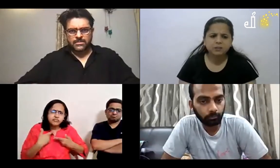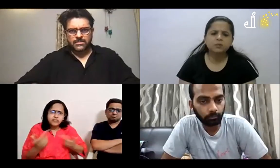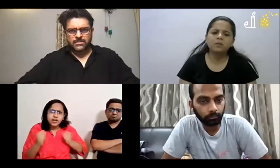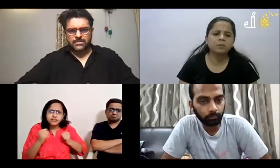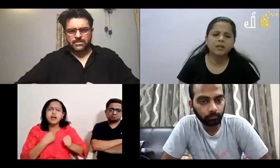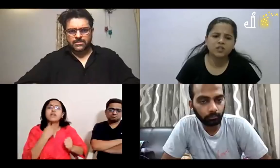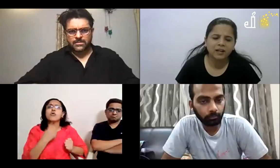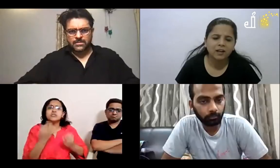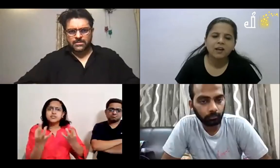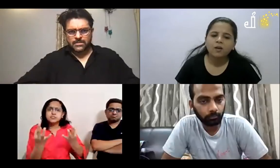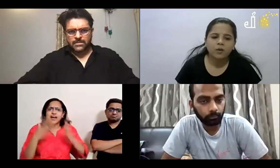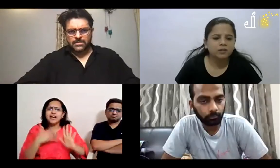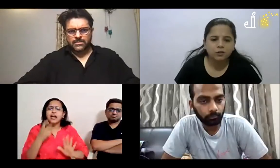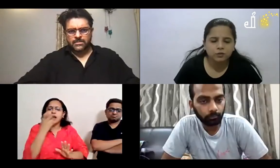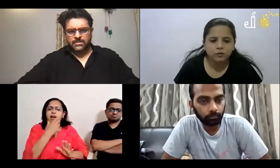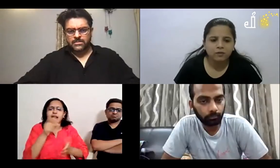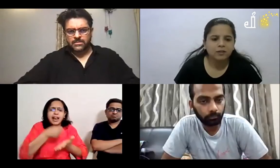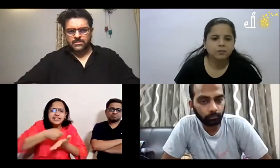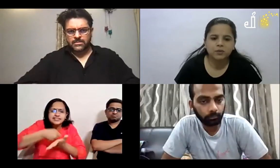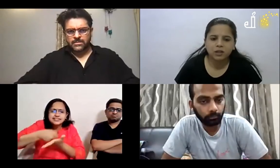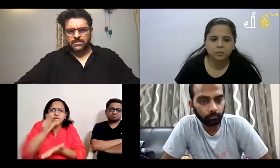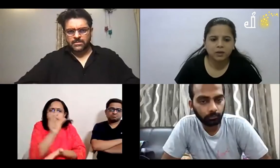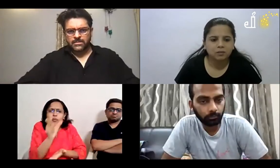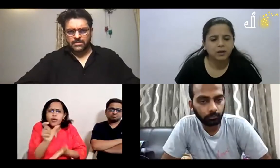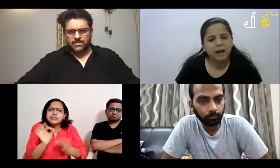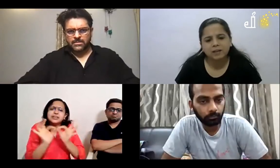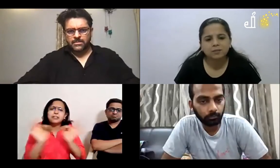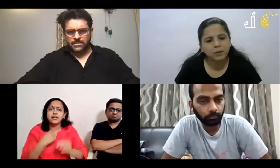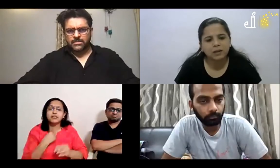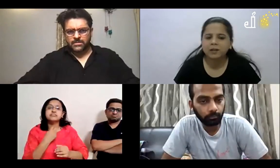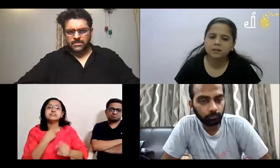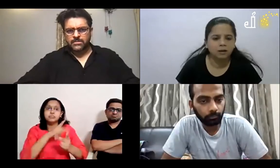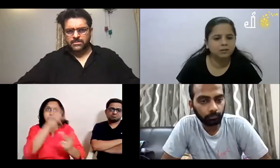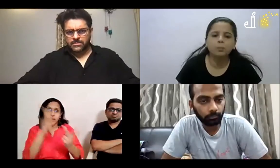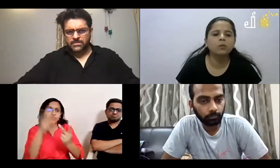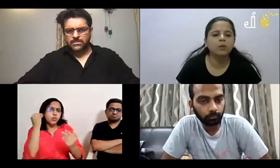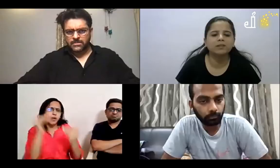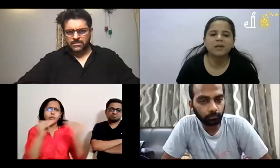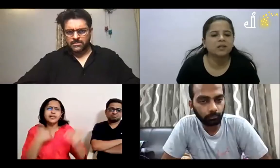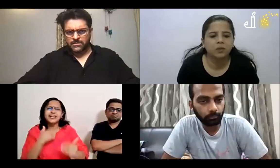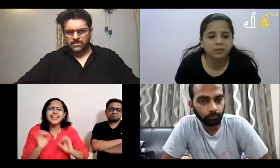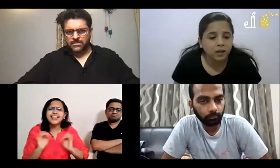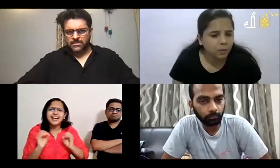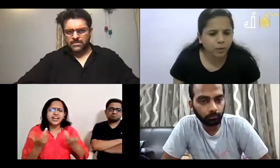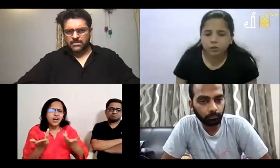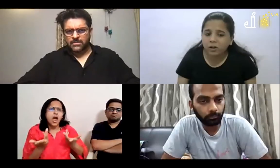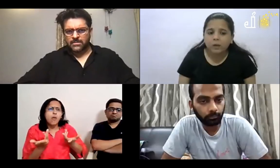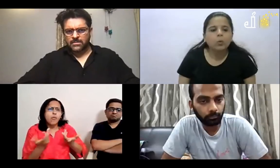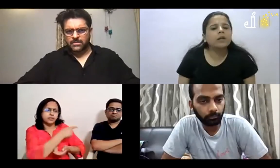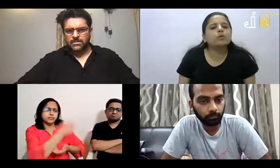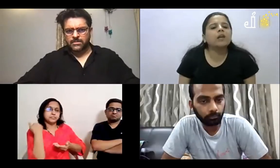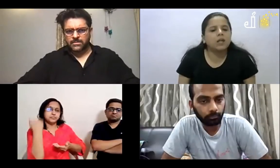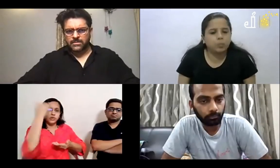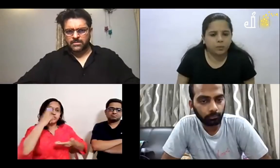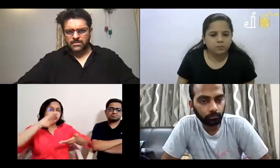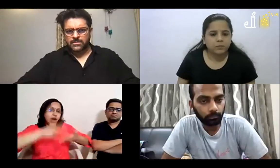like, I can't speak with my child. What is the use of having a speech therapy? But I can speak simple words, the basic words, but not